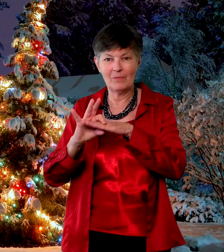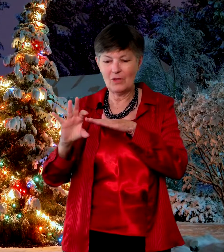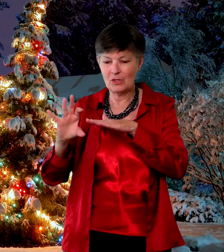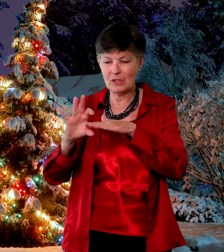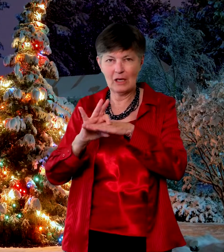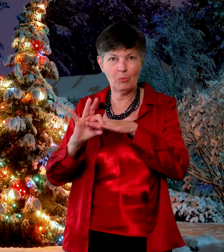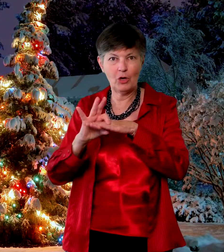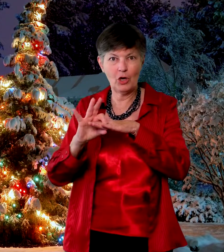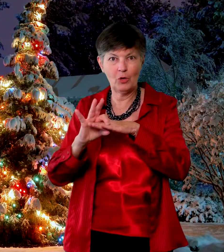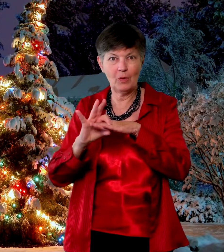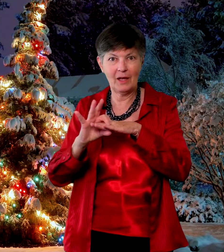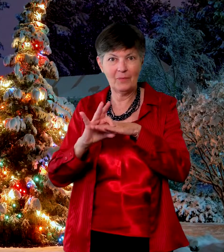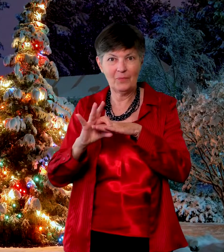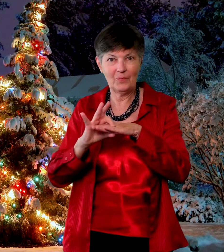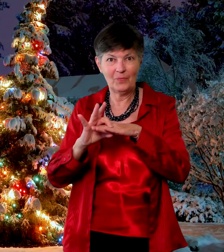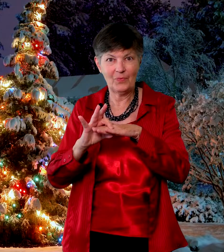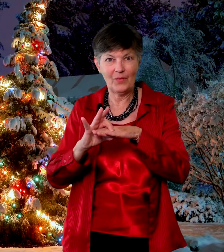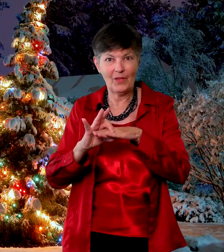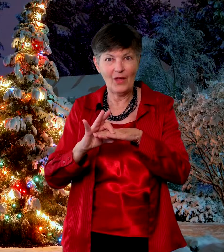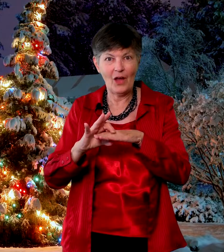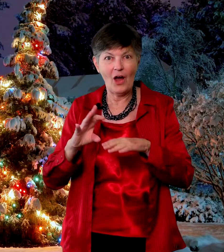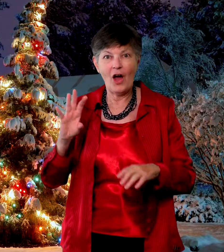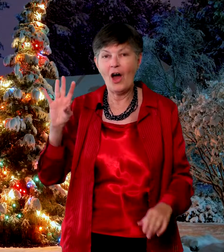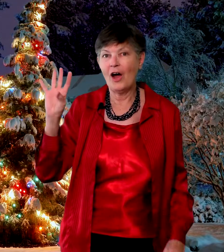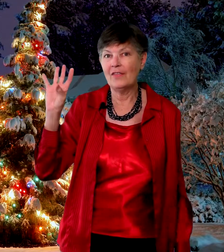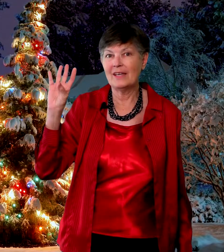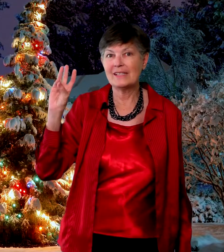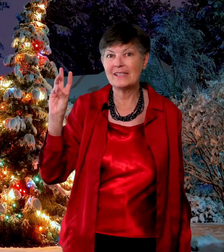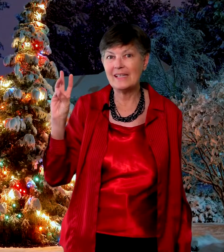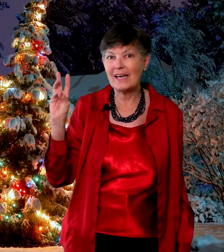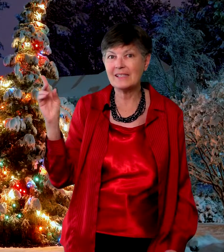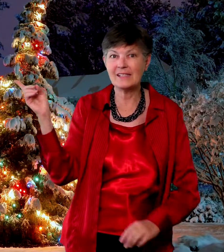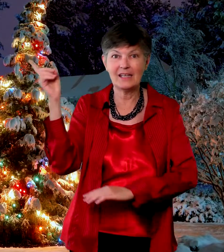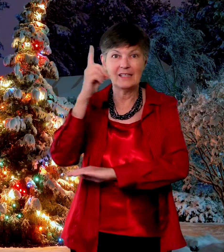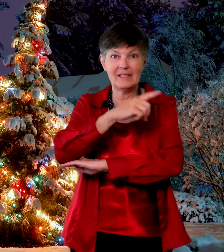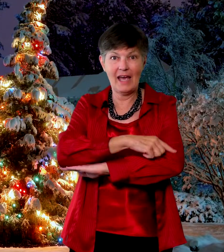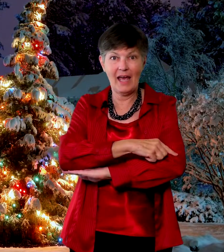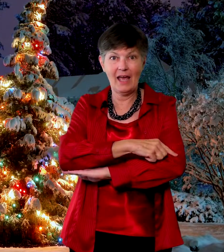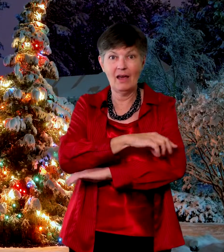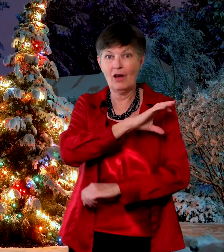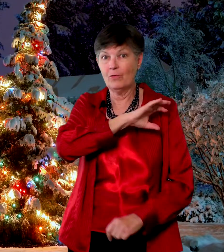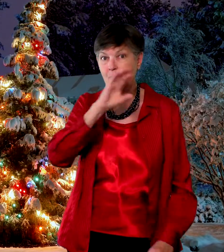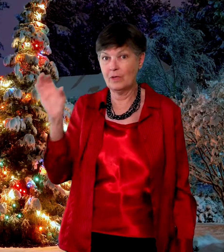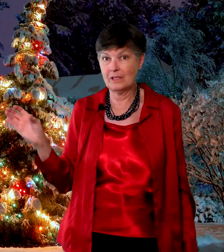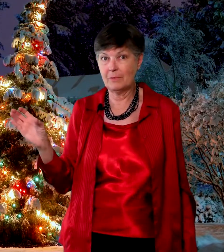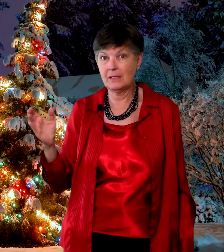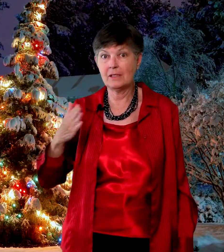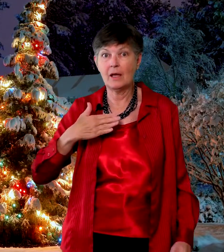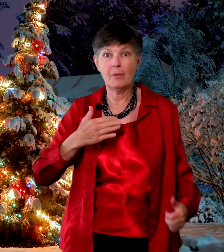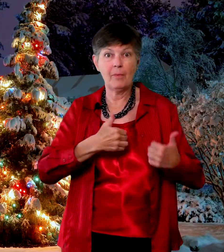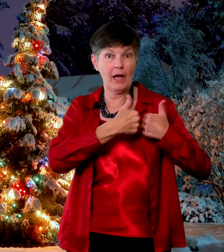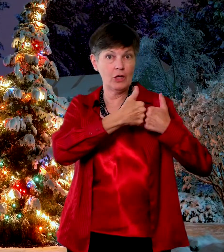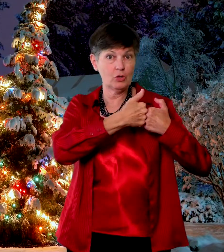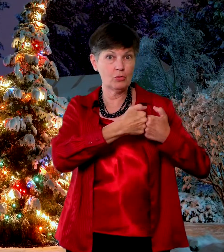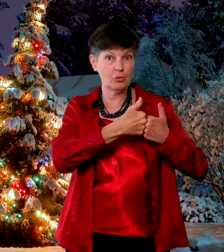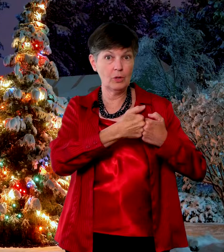So it's like you put it on your ring. On the 6th day of Christmas, my true